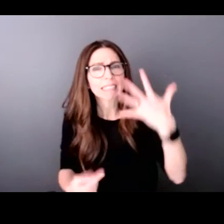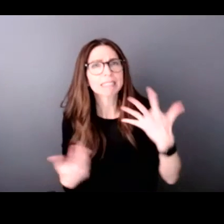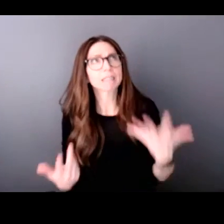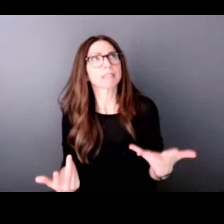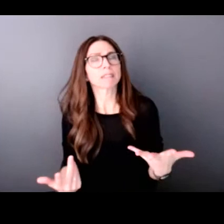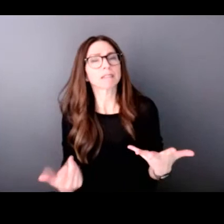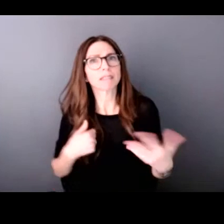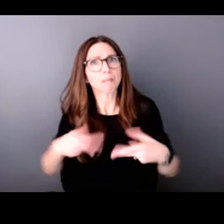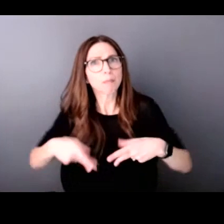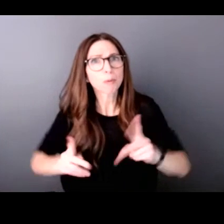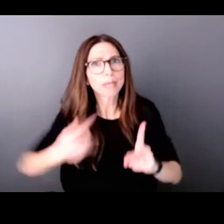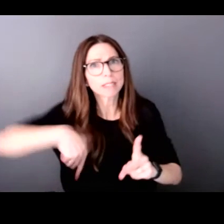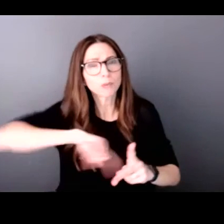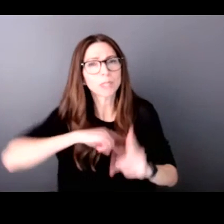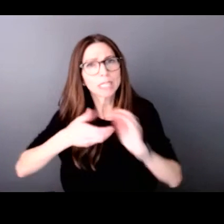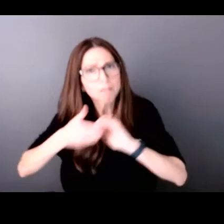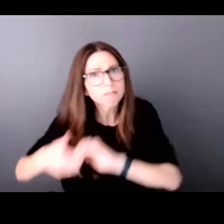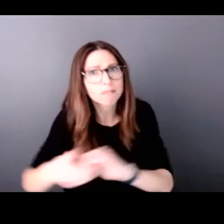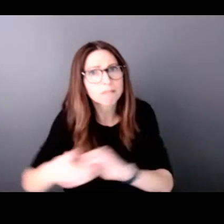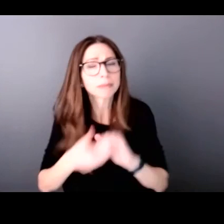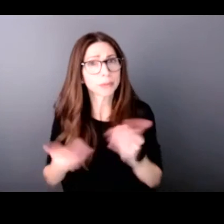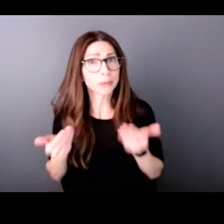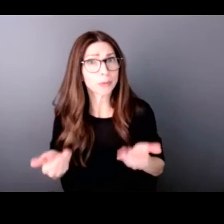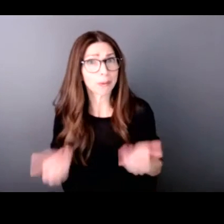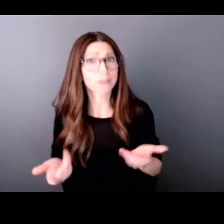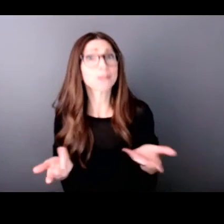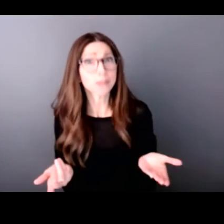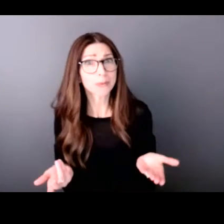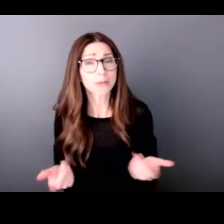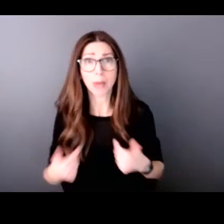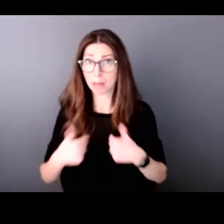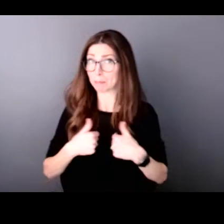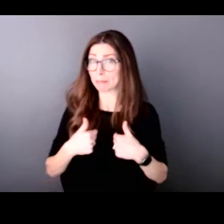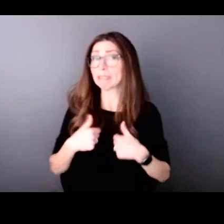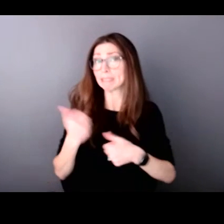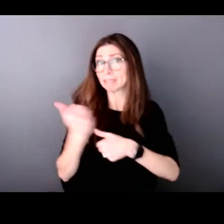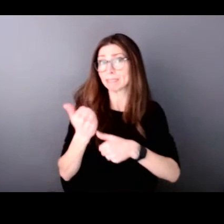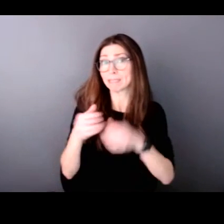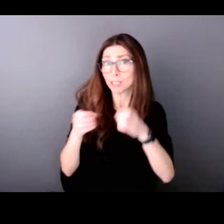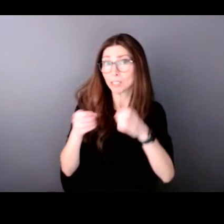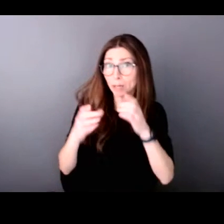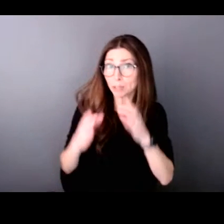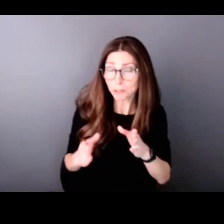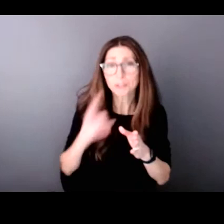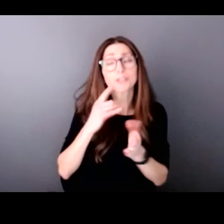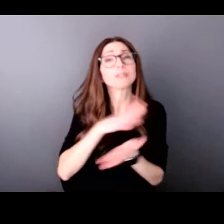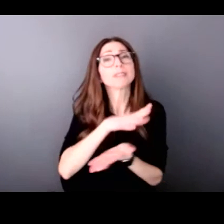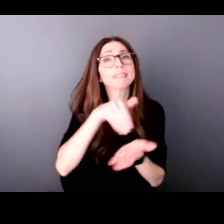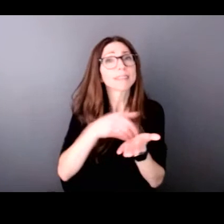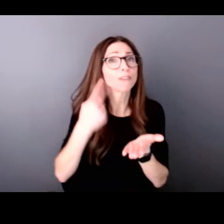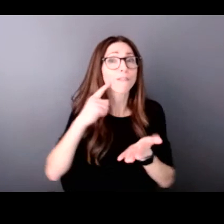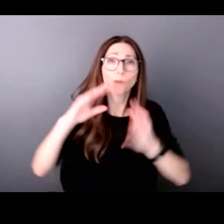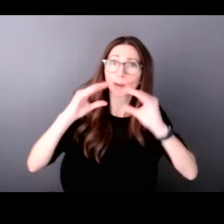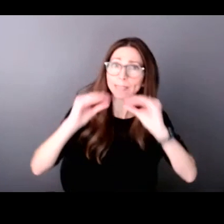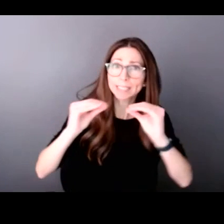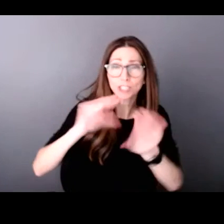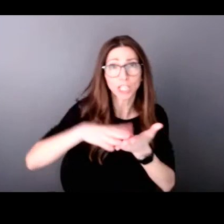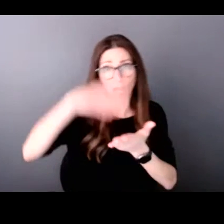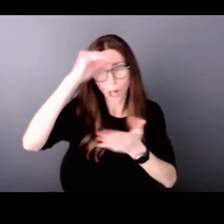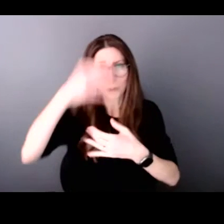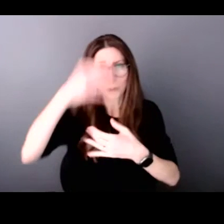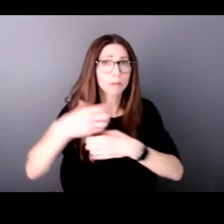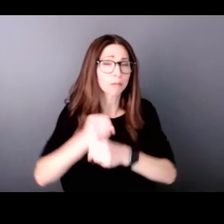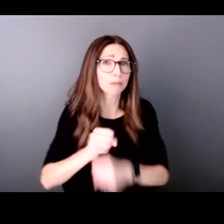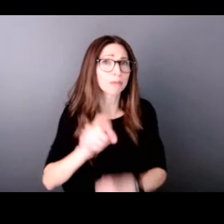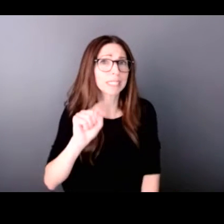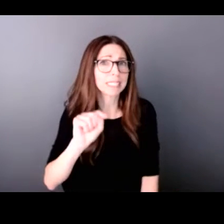today. In my capacity as Associate Director of the Center for Teaching and Learning at Queen's